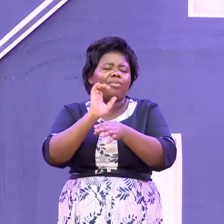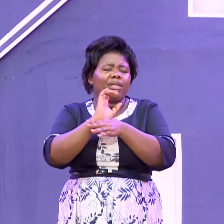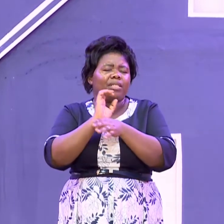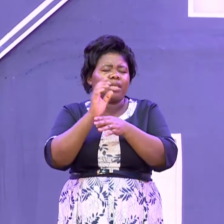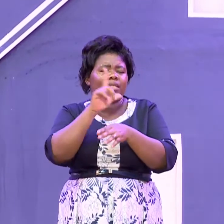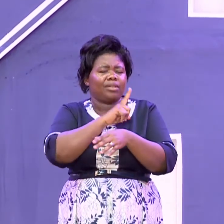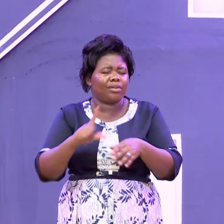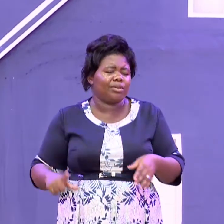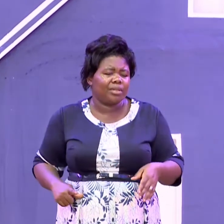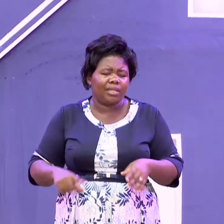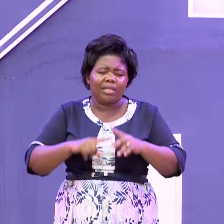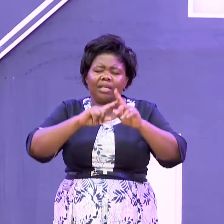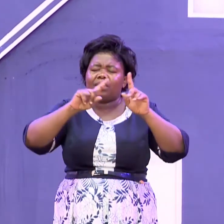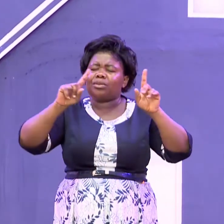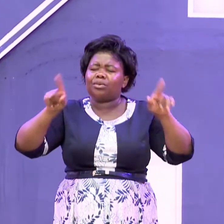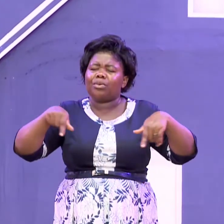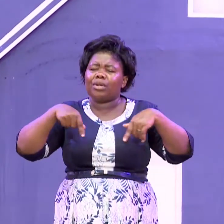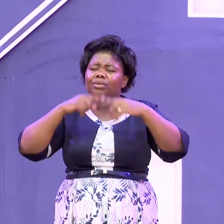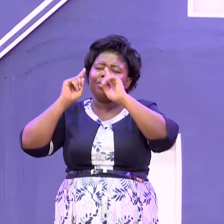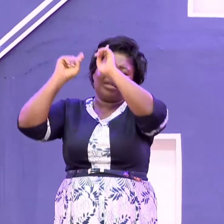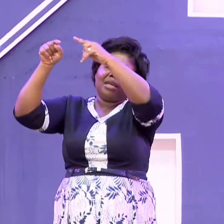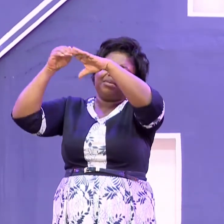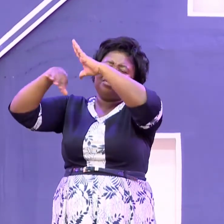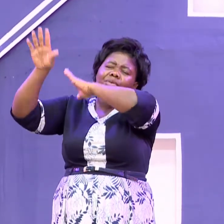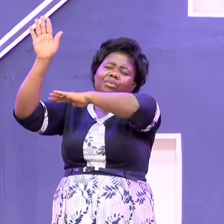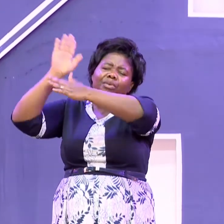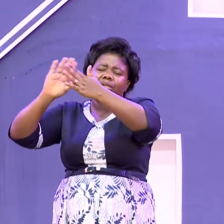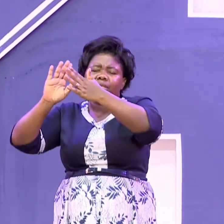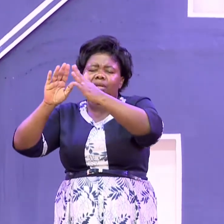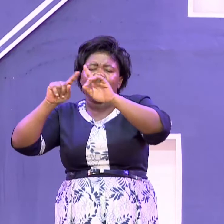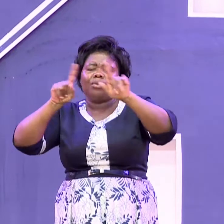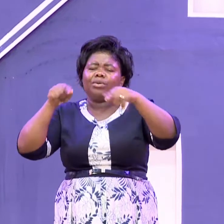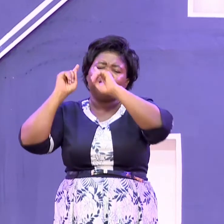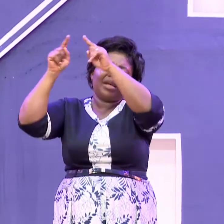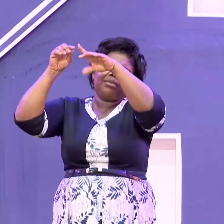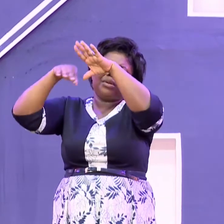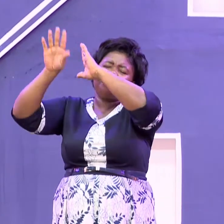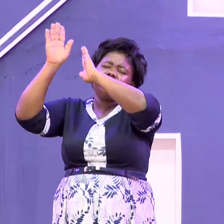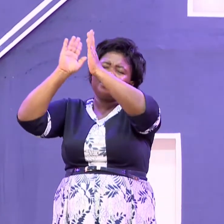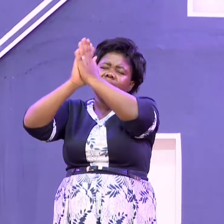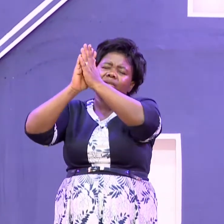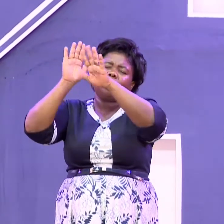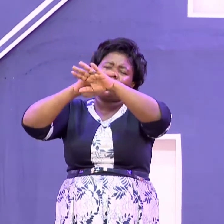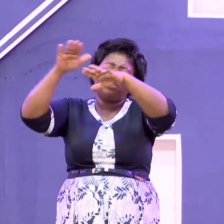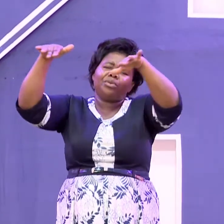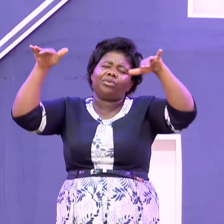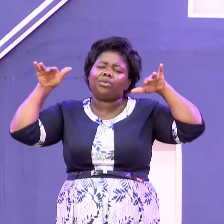Lord, that when we come before you, when we appear before you on your